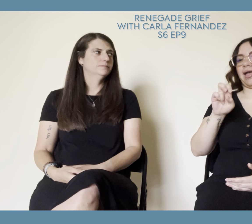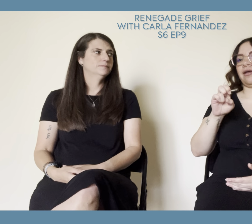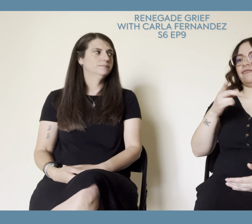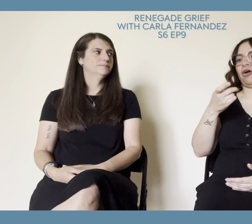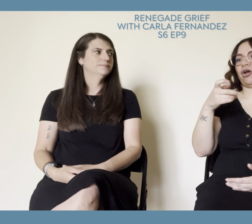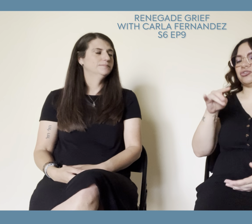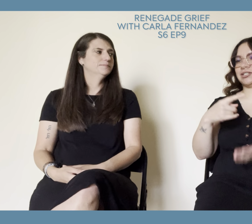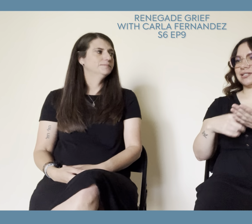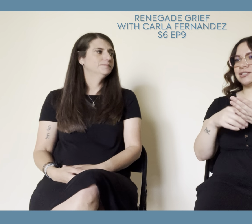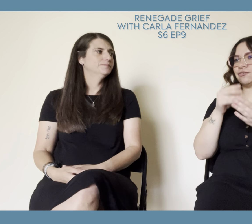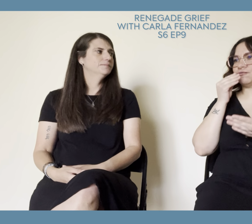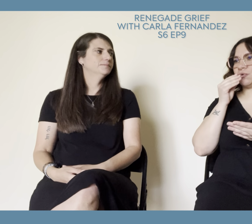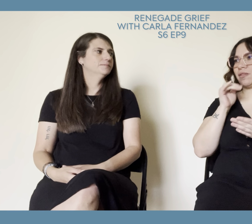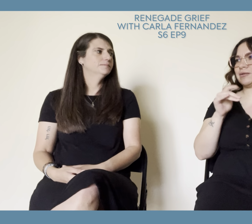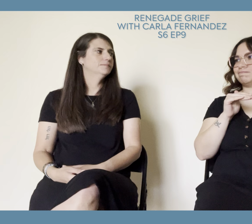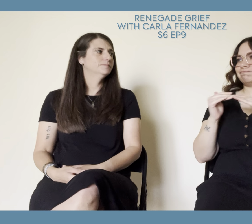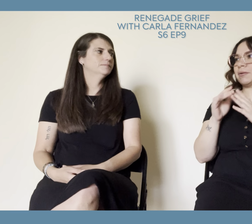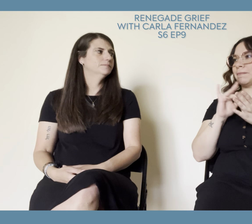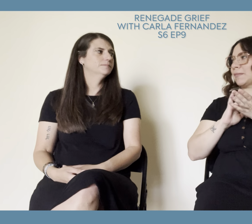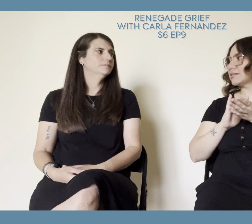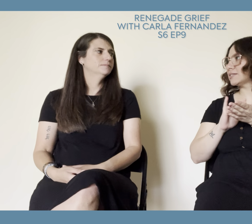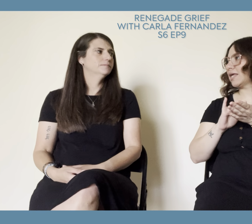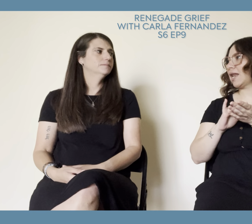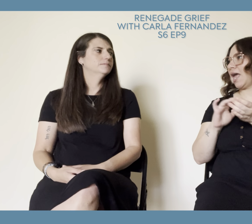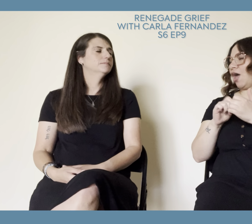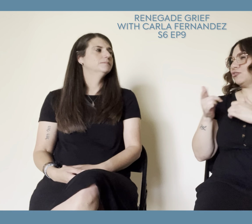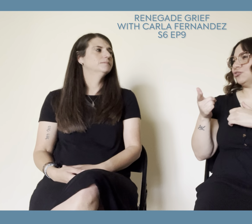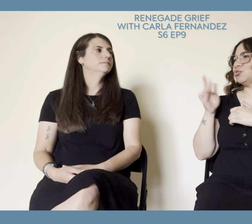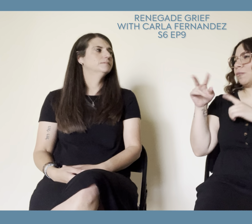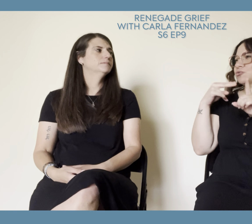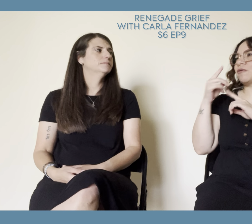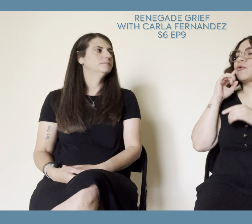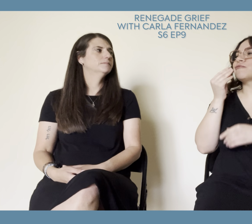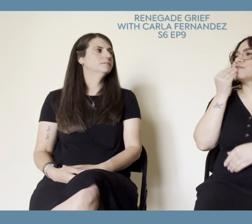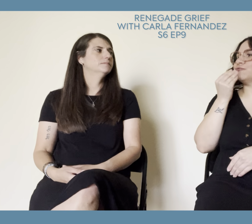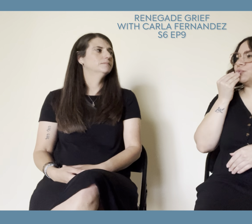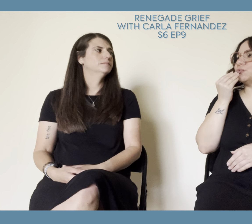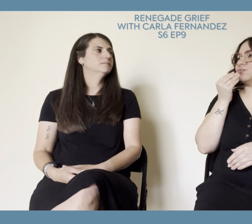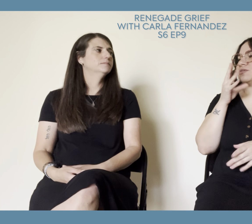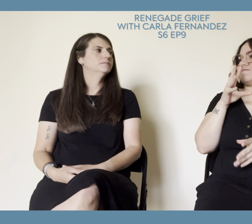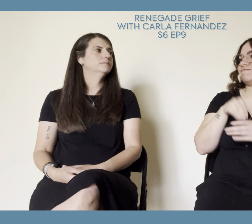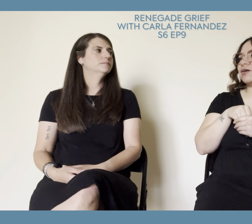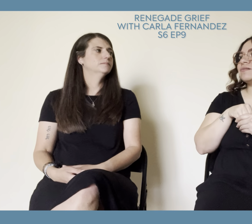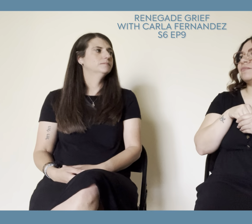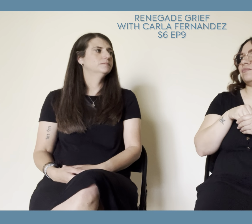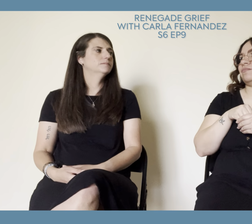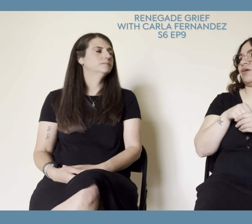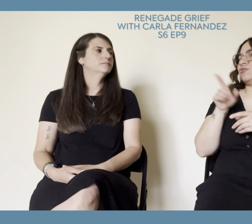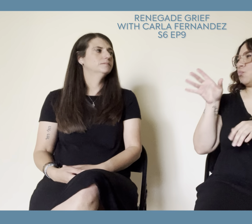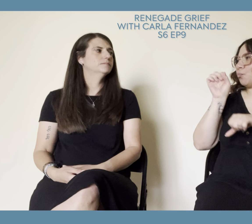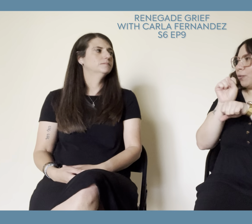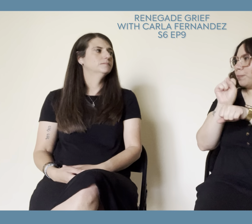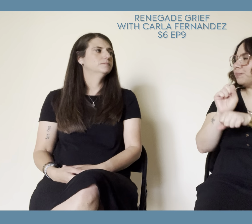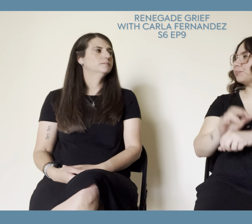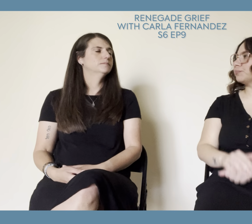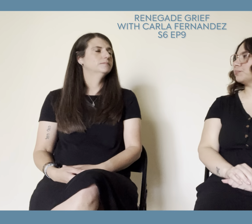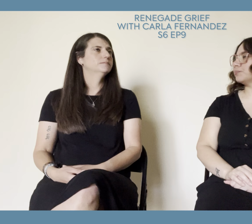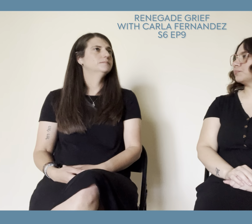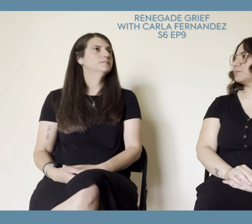as medicine. How do you see food as part of the work you do? In the early days